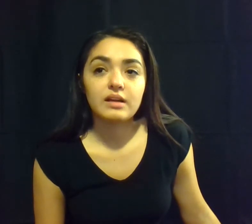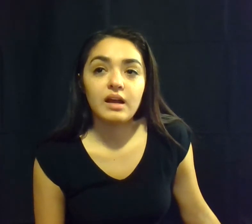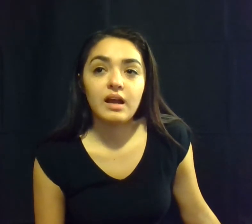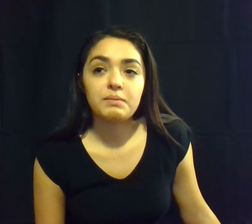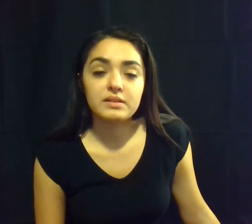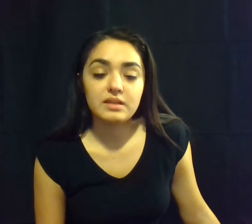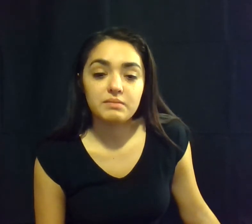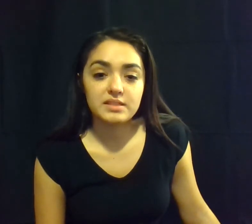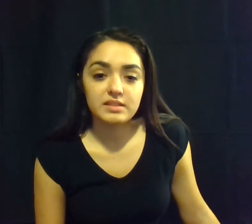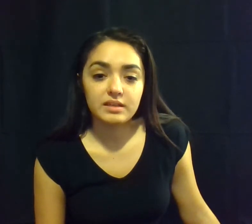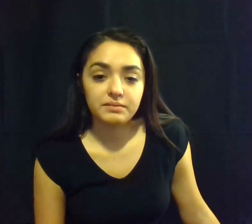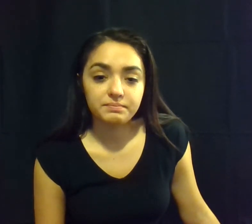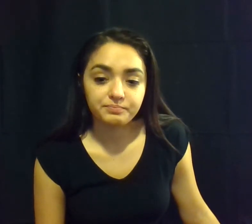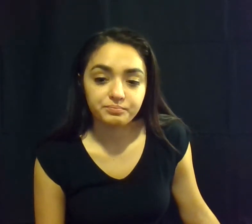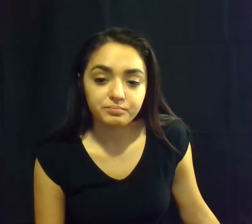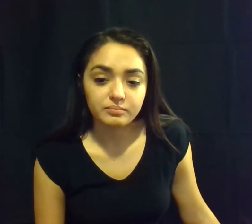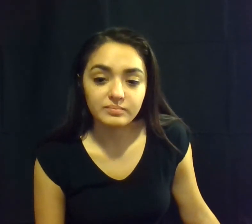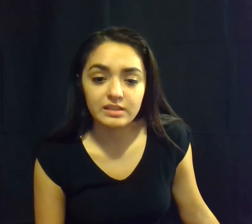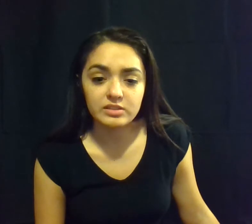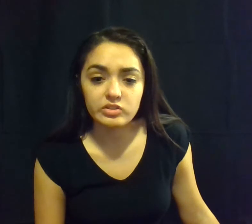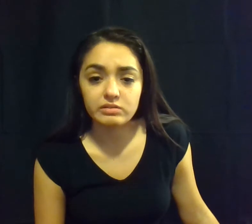I picked up my son and